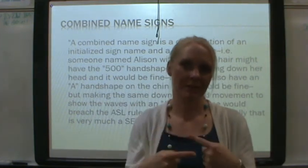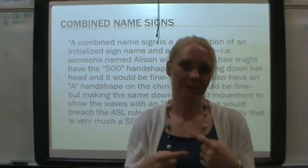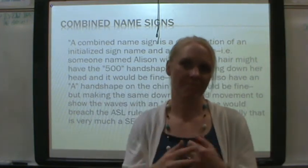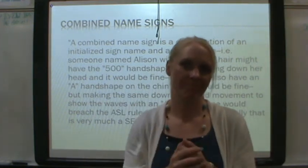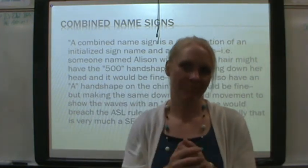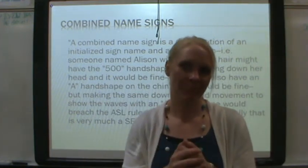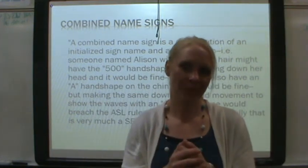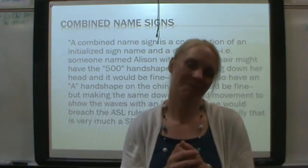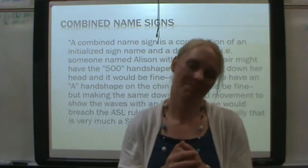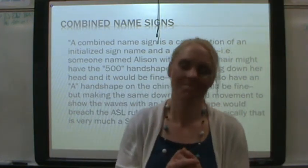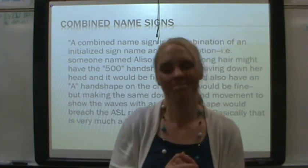Alright?